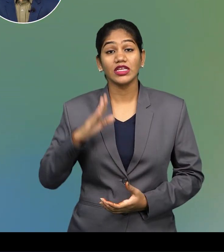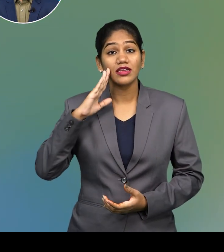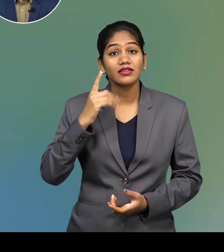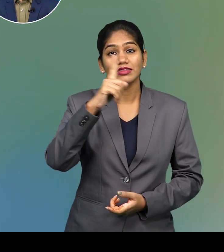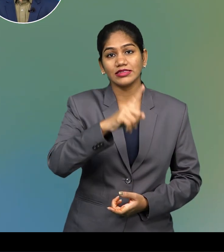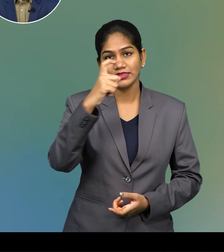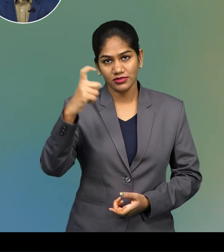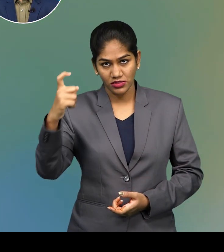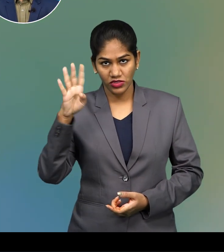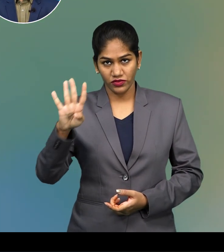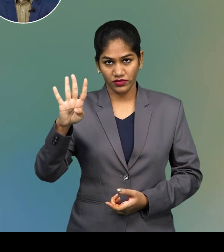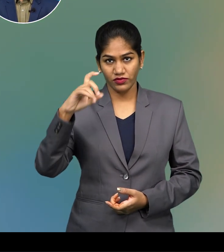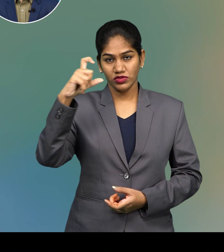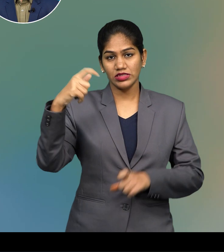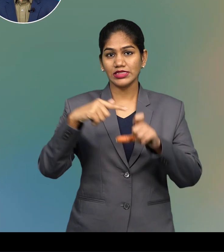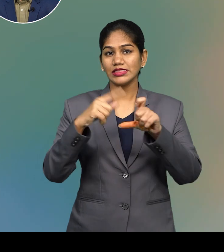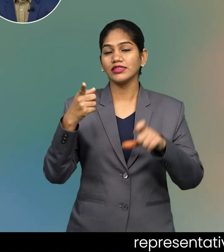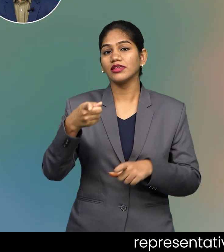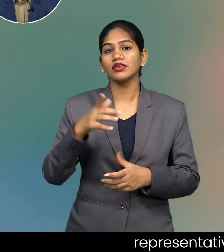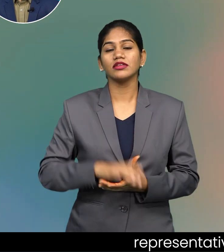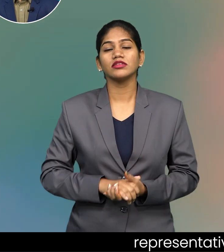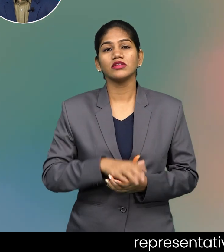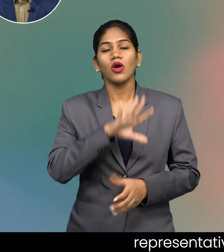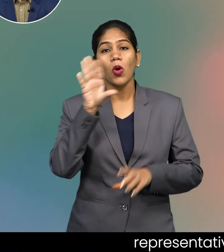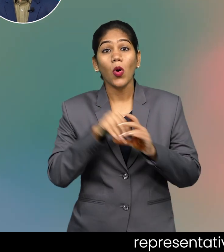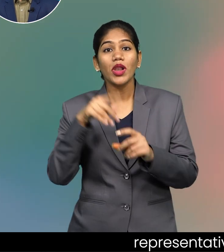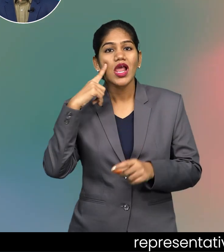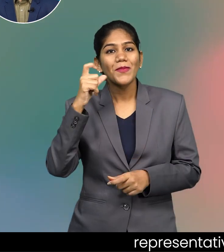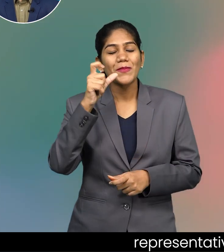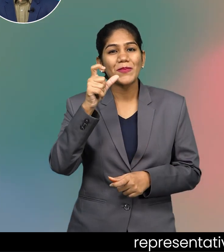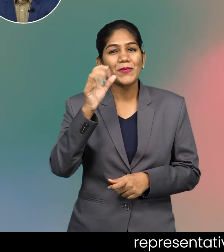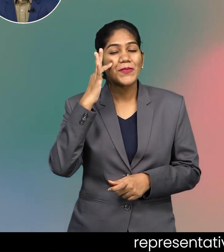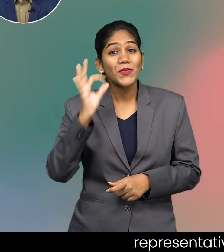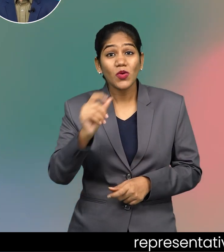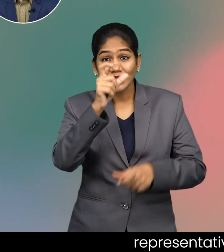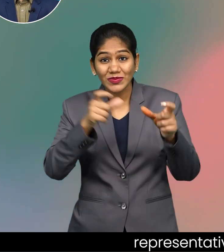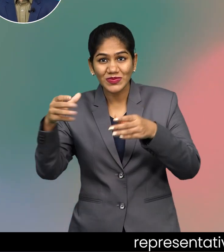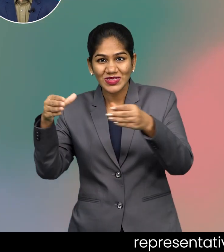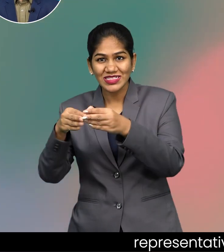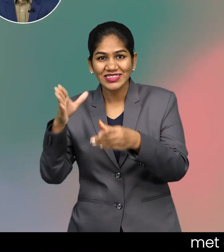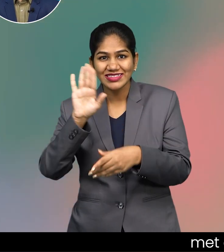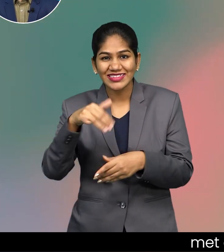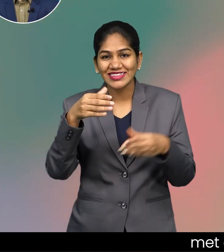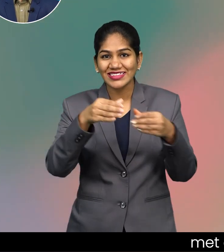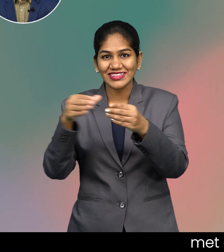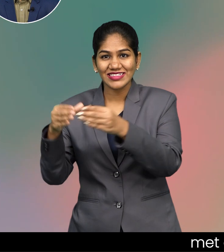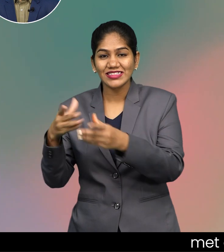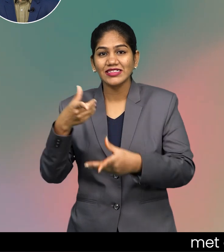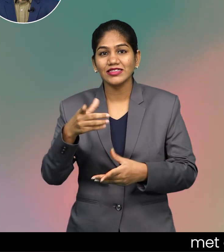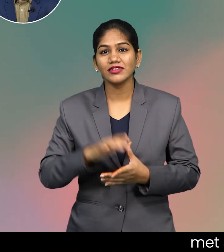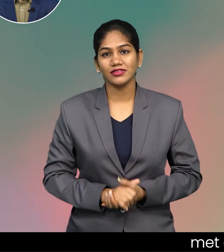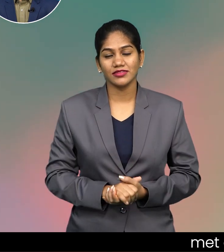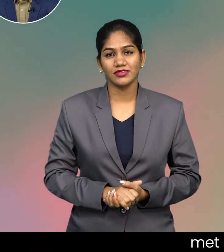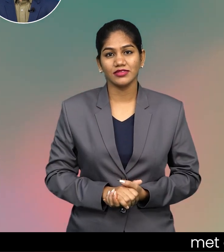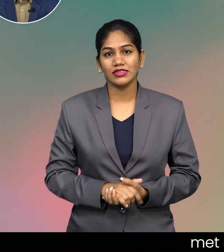In 1774 CE, representatives from 12 colonies met a